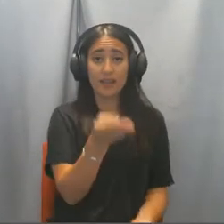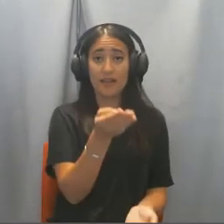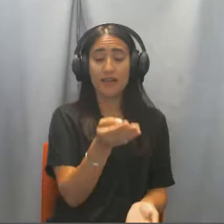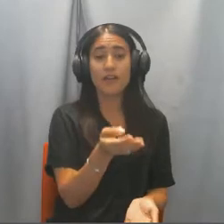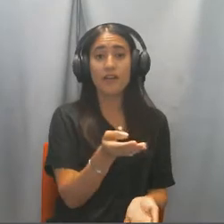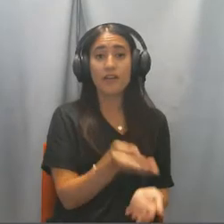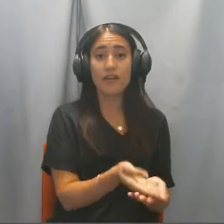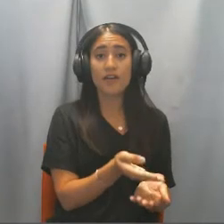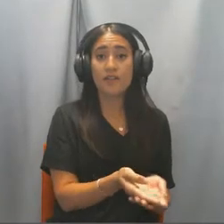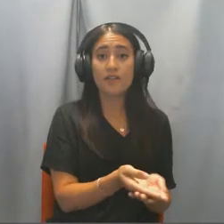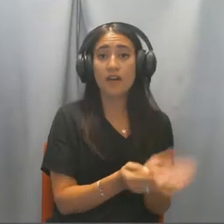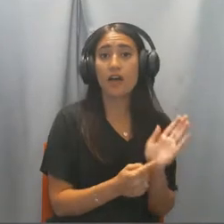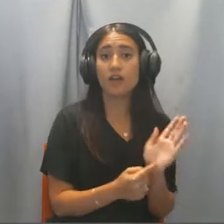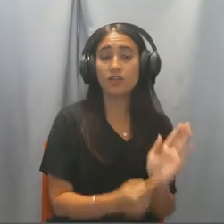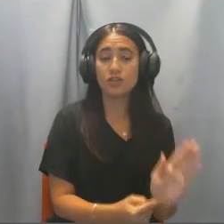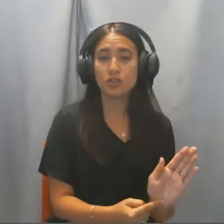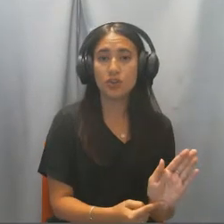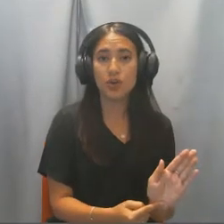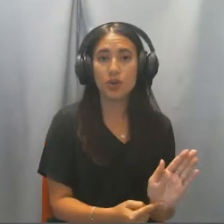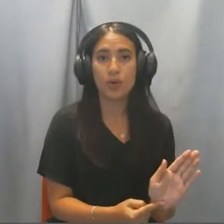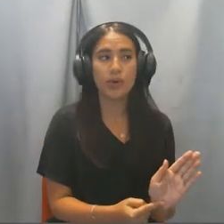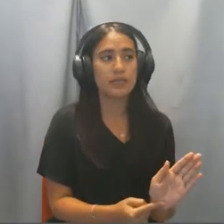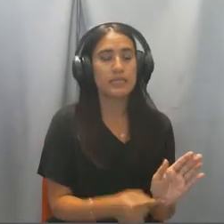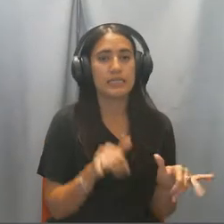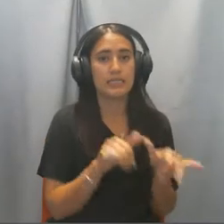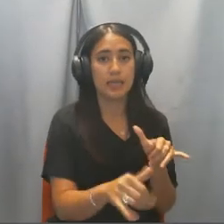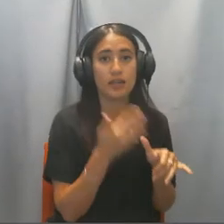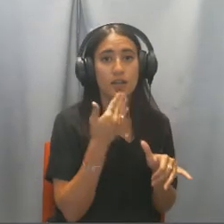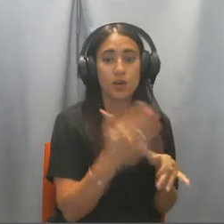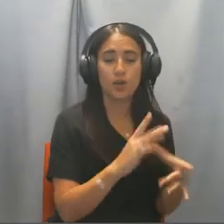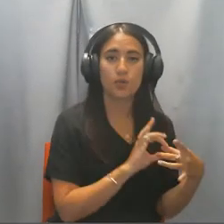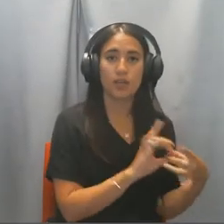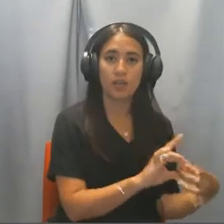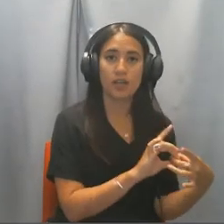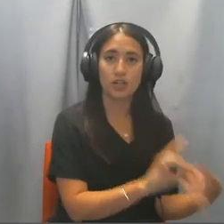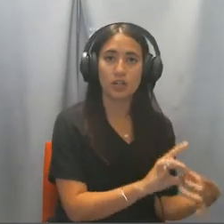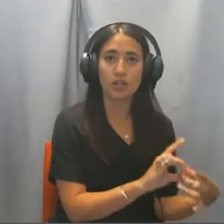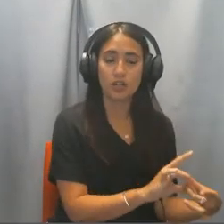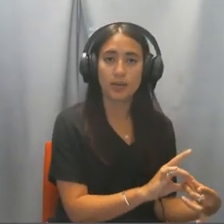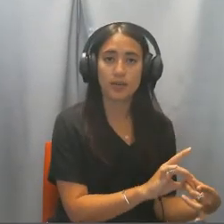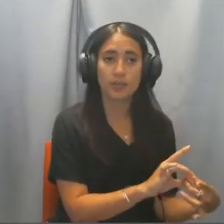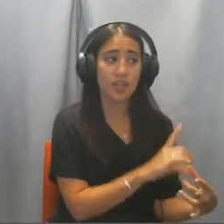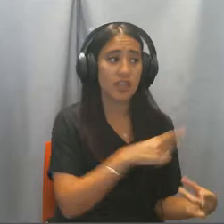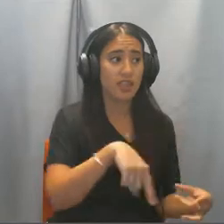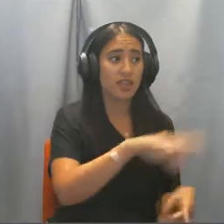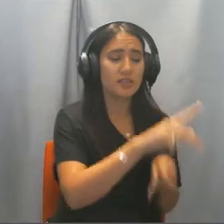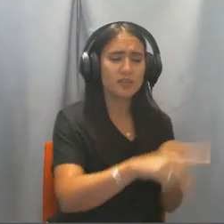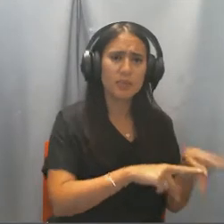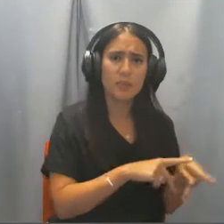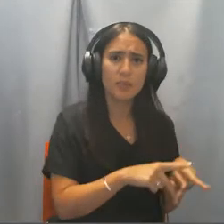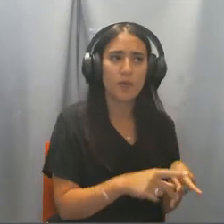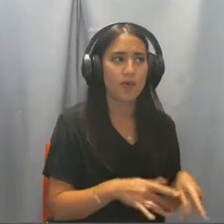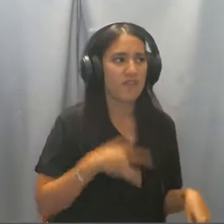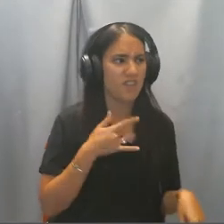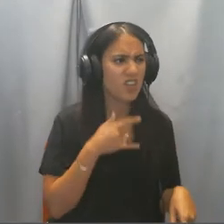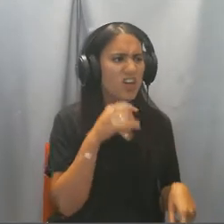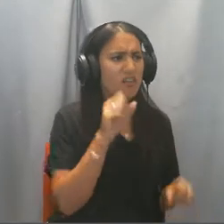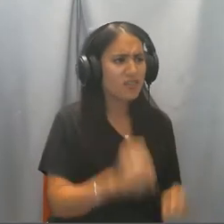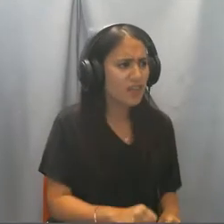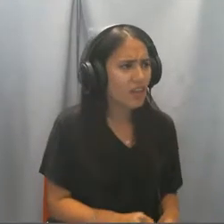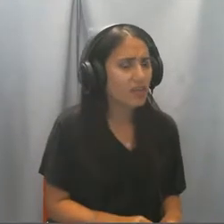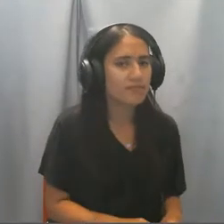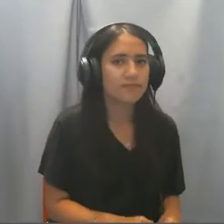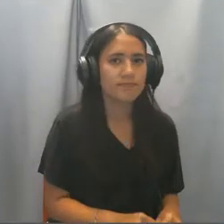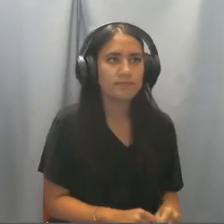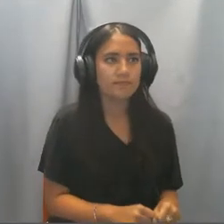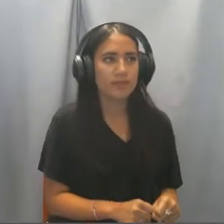your 80s is protective. That the people who are in relationships where they really feel they can count on the other person in times